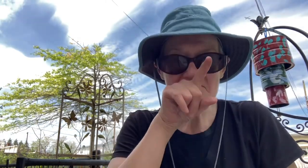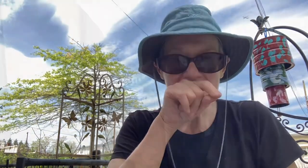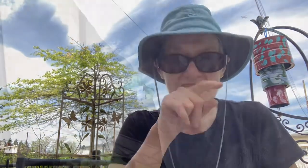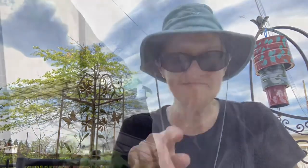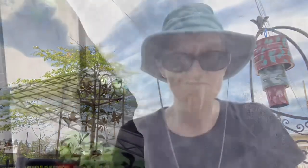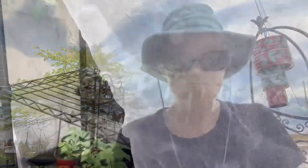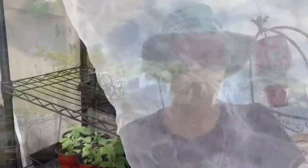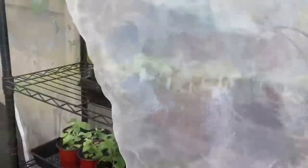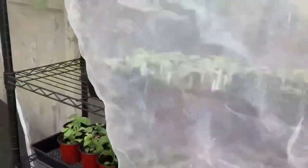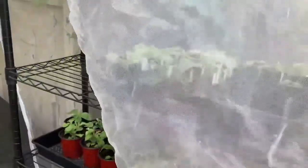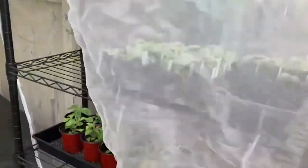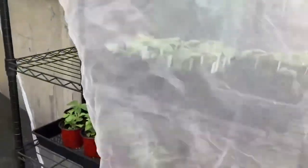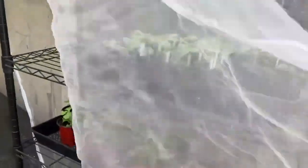and curious birds.